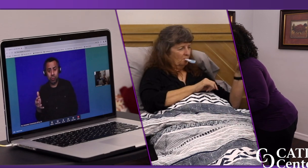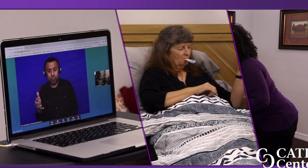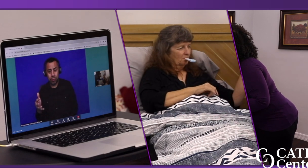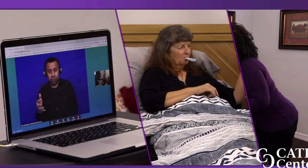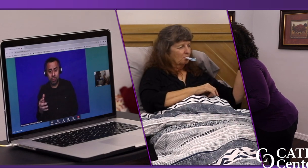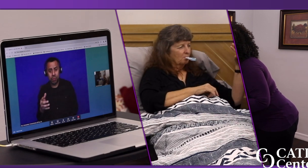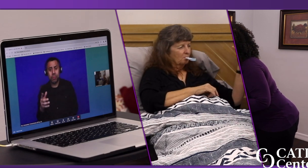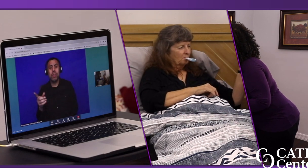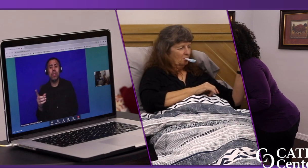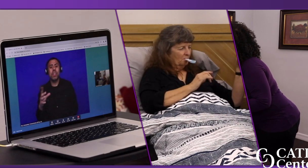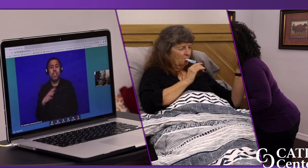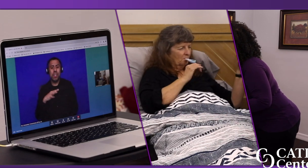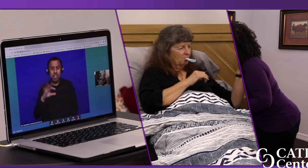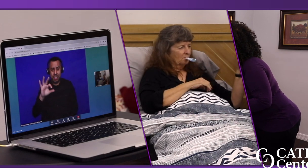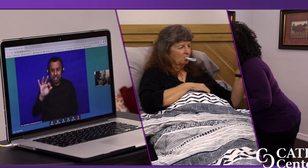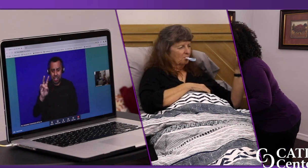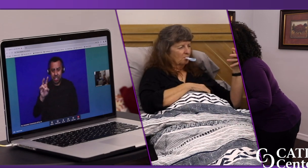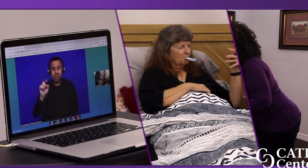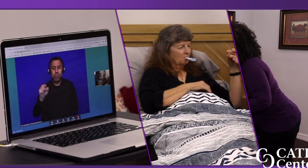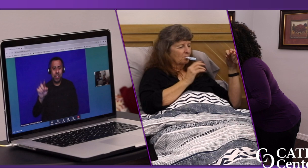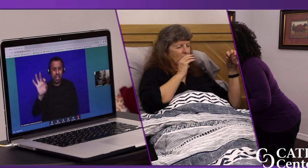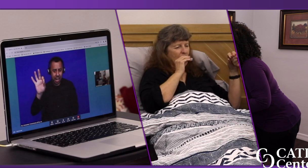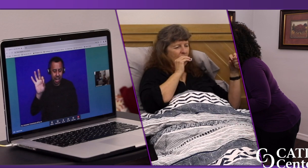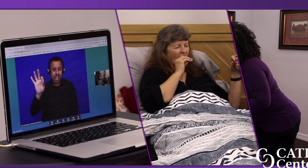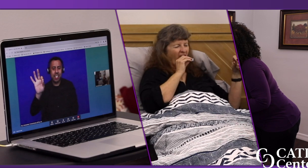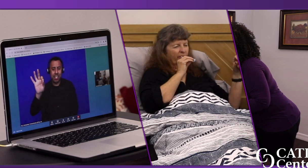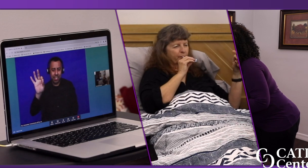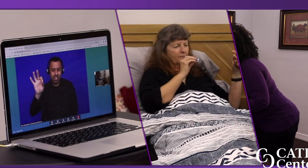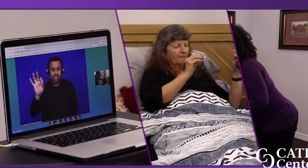It's 97.9.